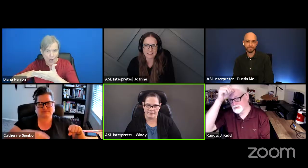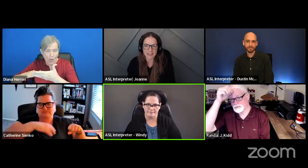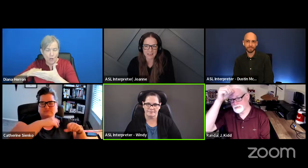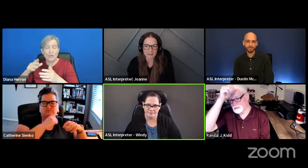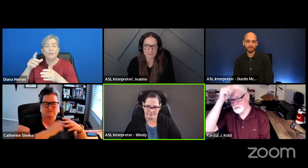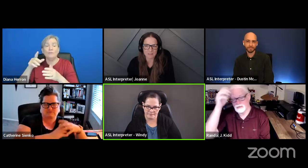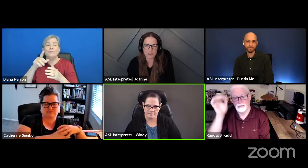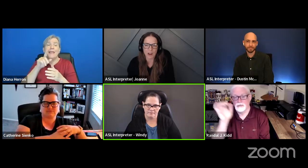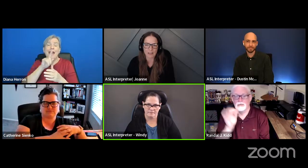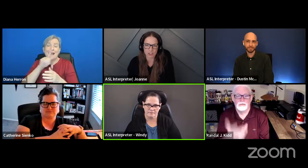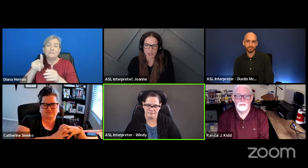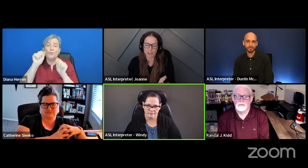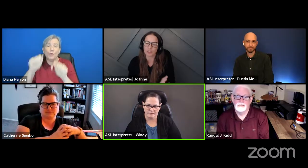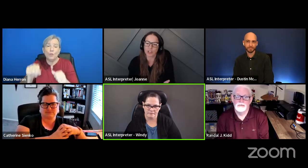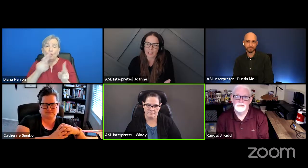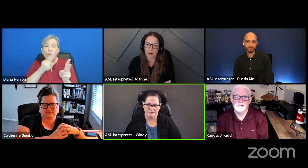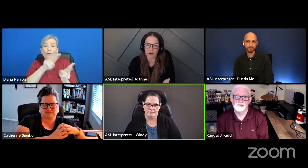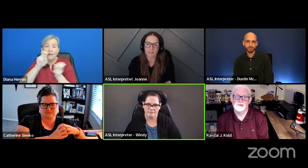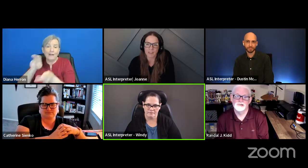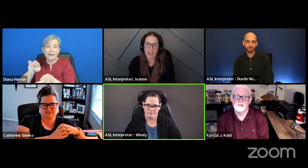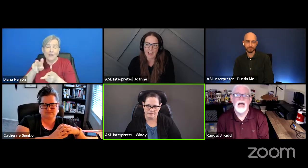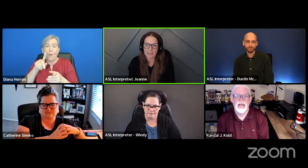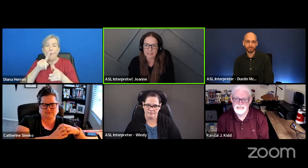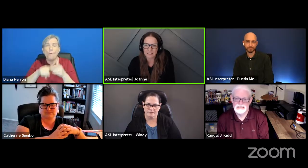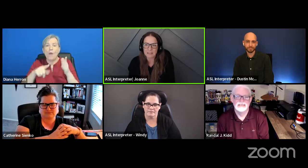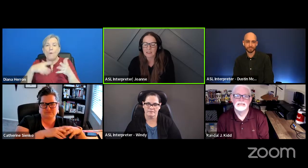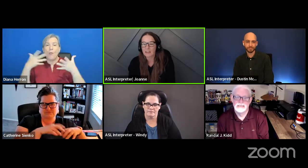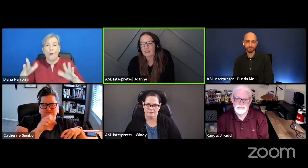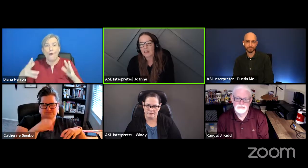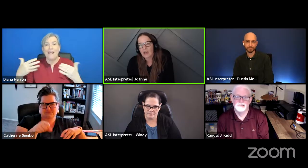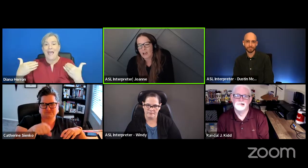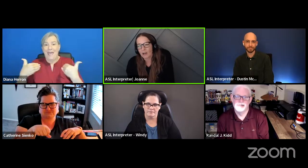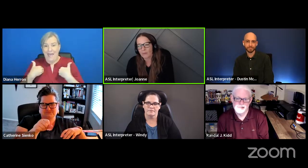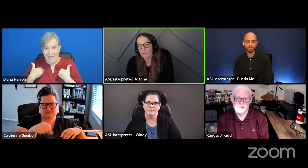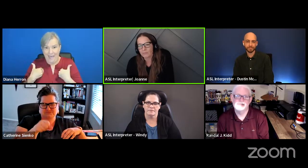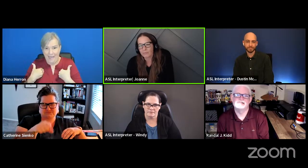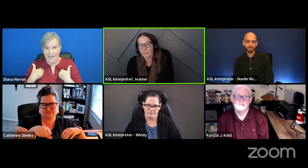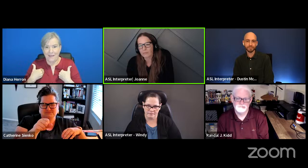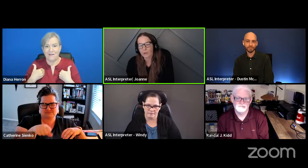and the executive director took care of that.